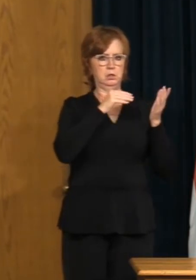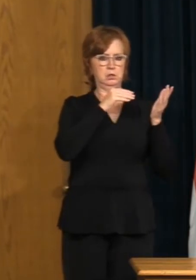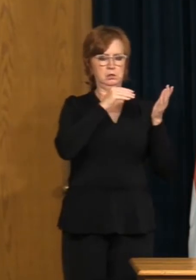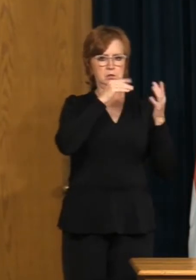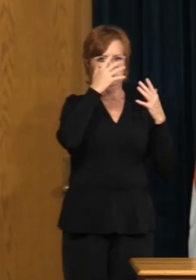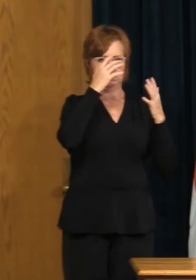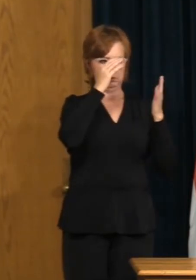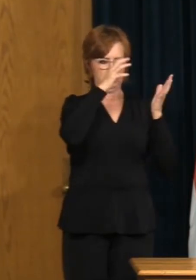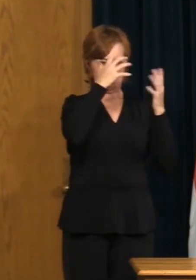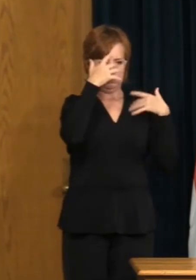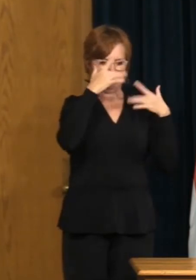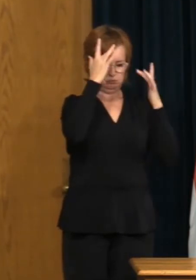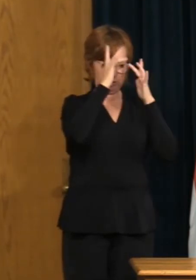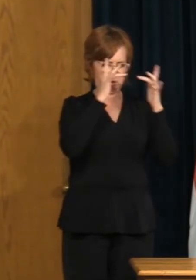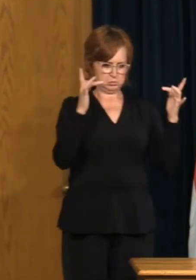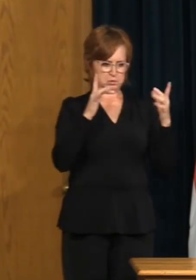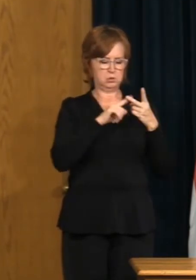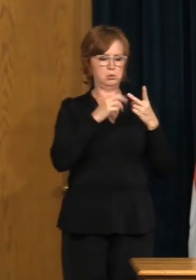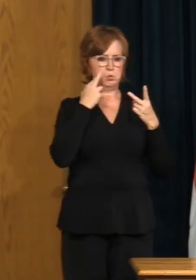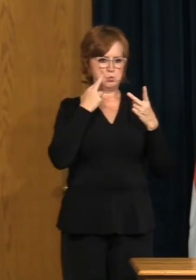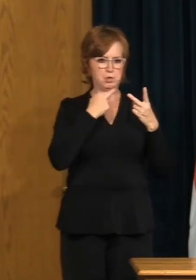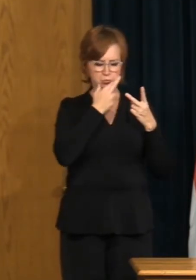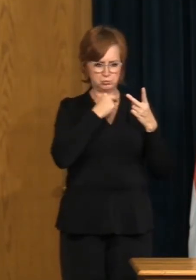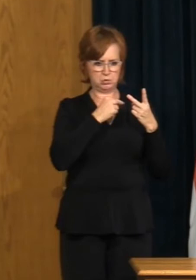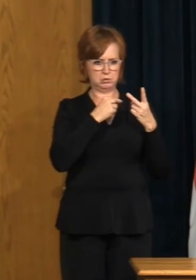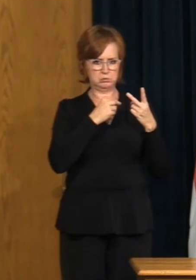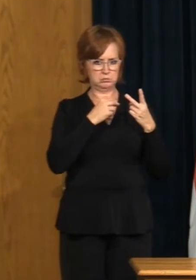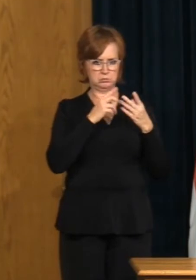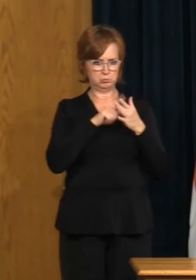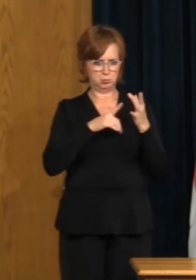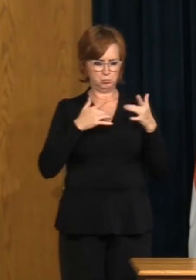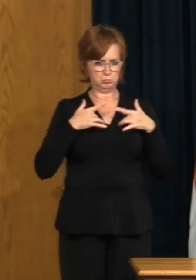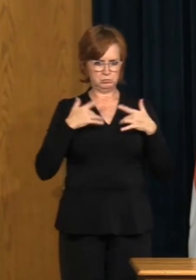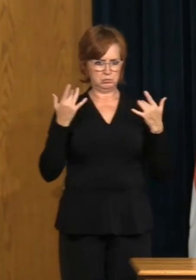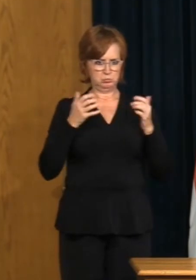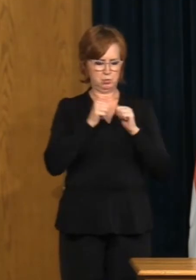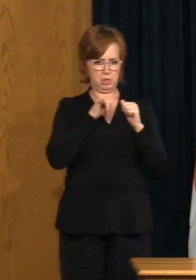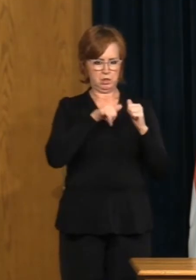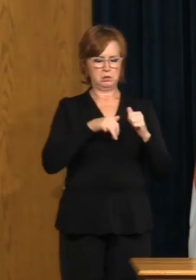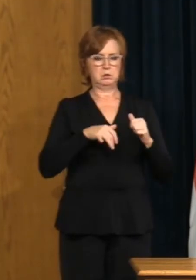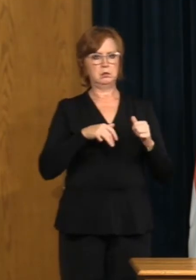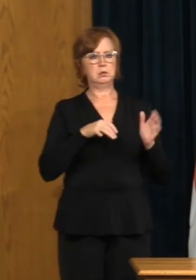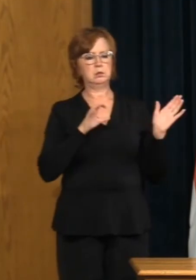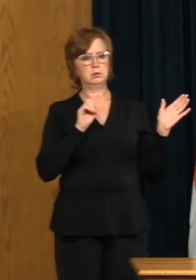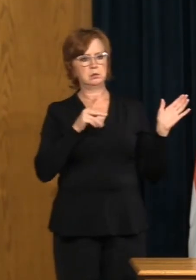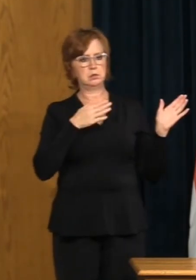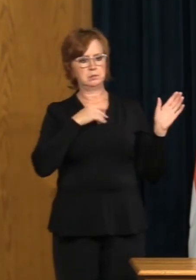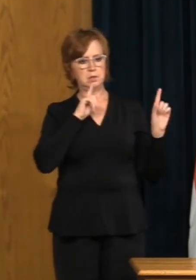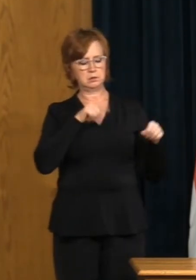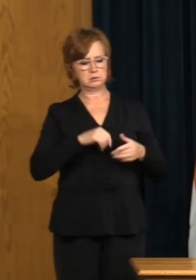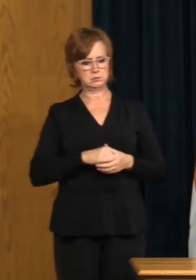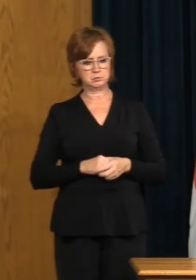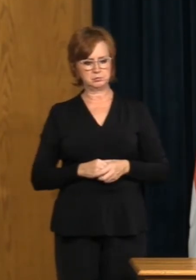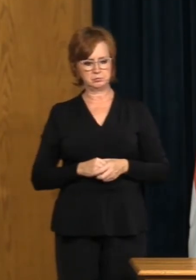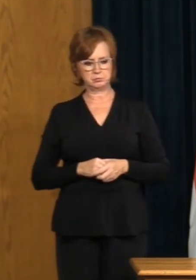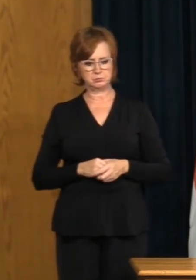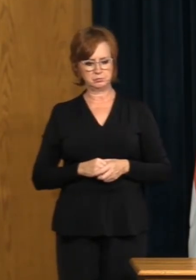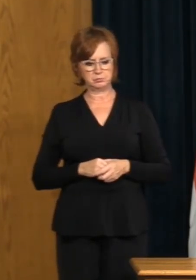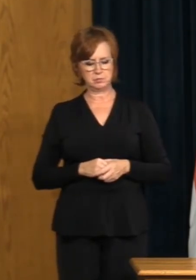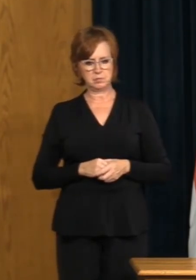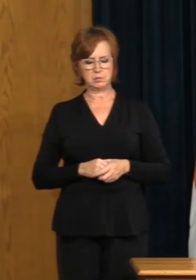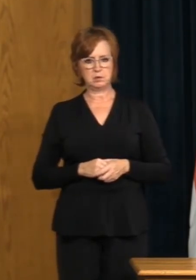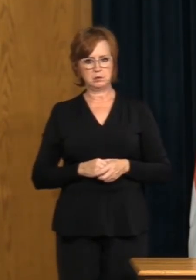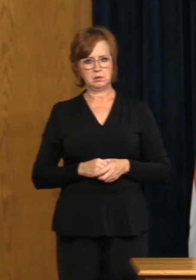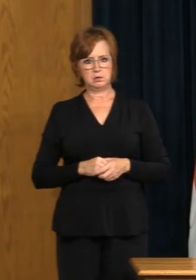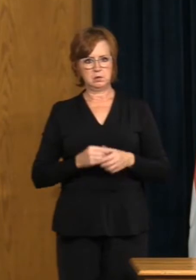places where masks have been mandated. Yeah. So I think Scott can add further, but certainly, healthcare workers have been at the front line,